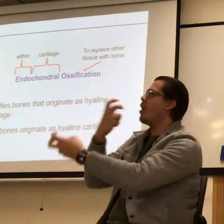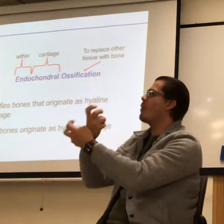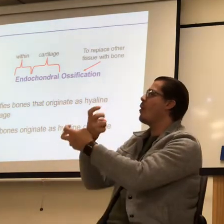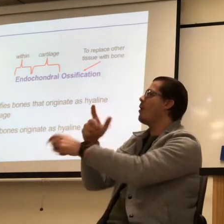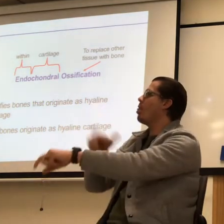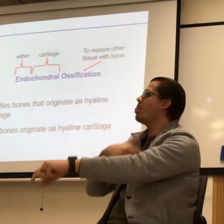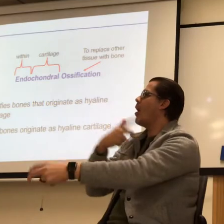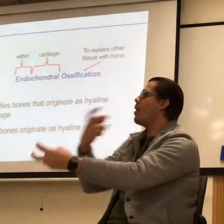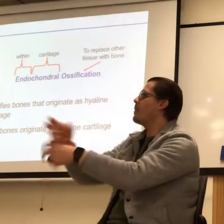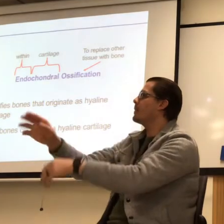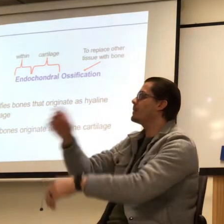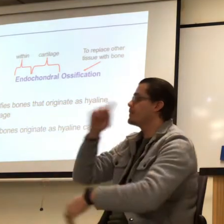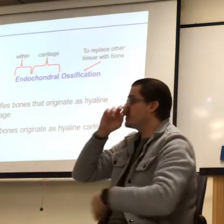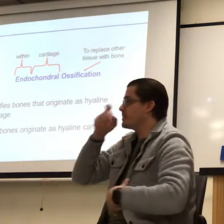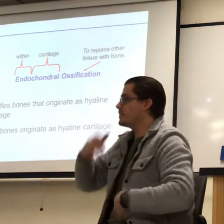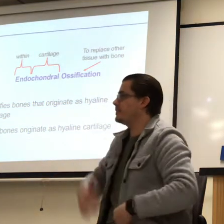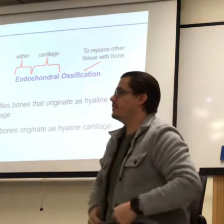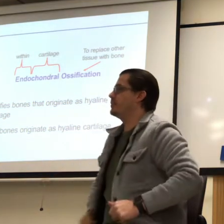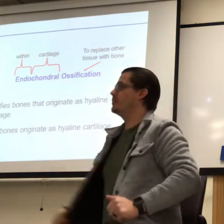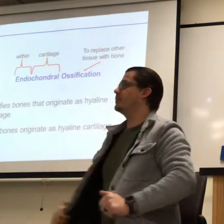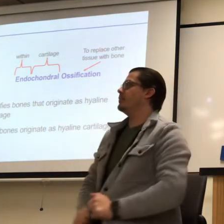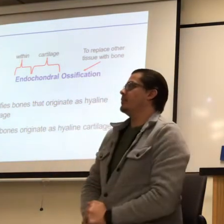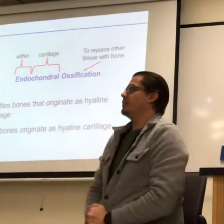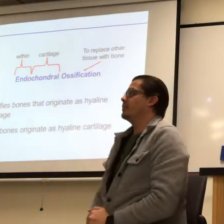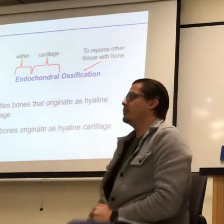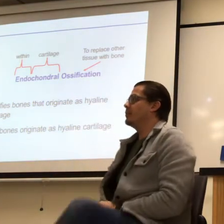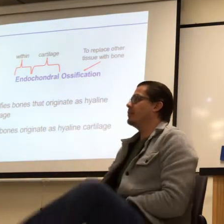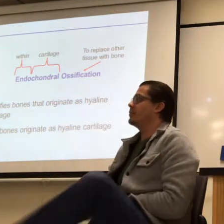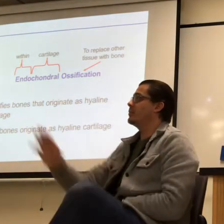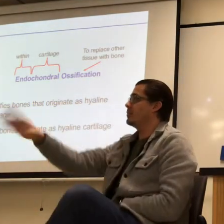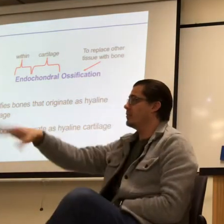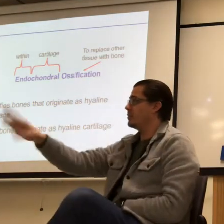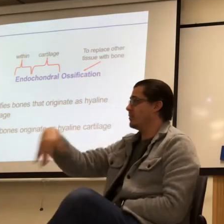simply, well, we kind of know, it kind of has a knob end